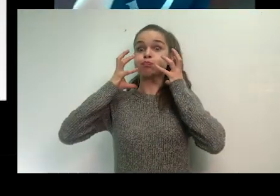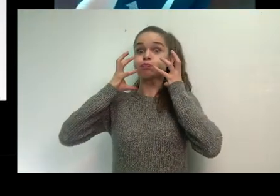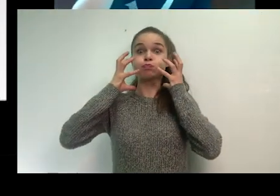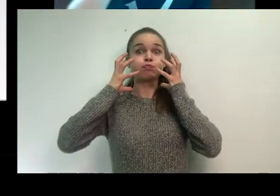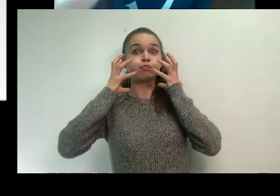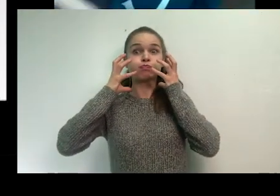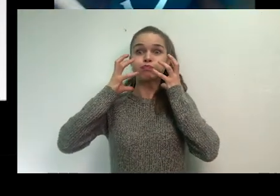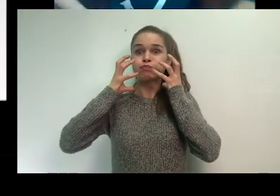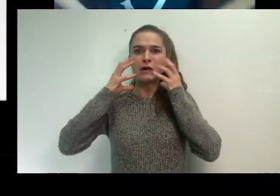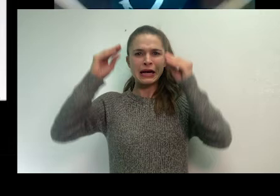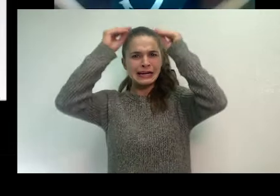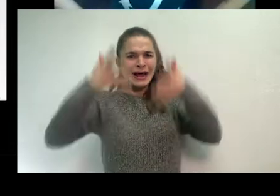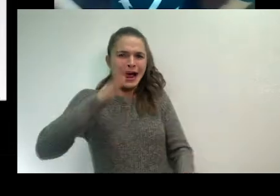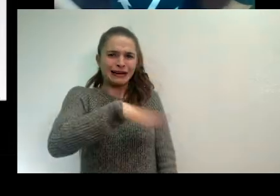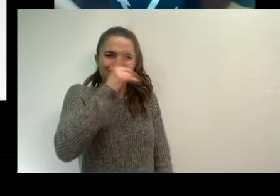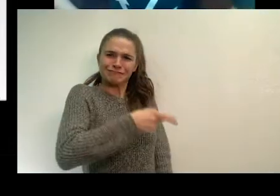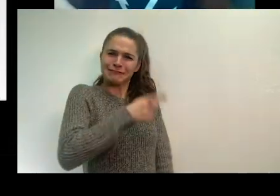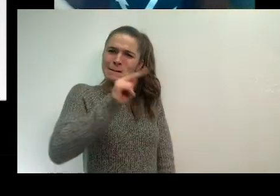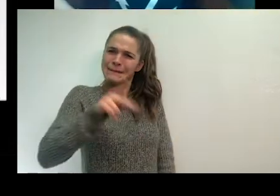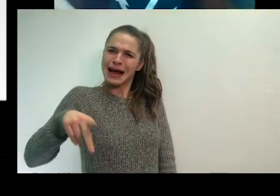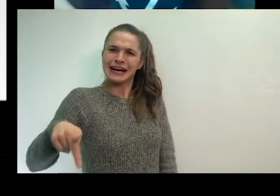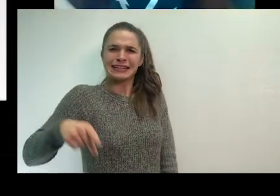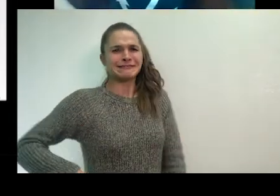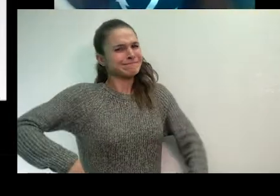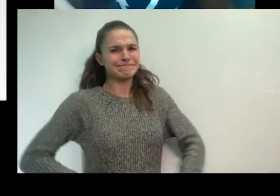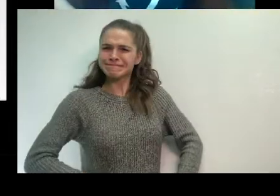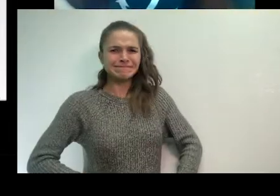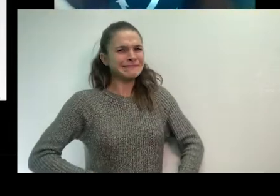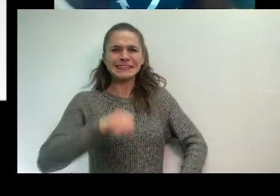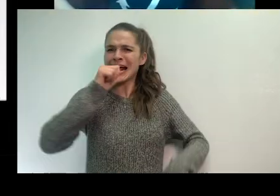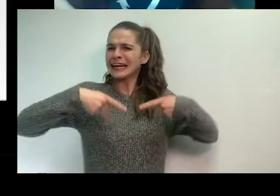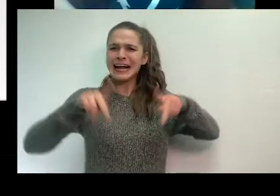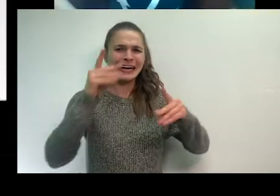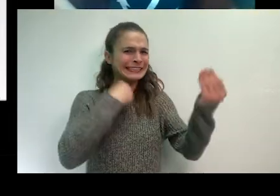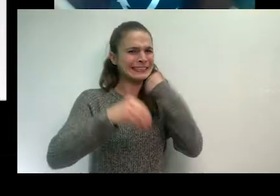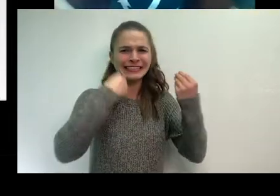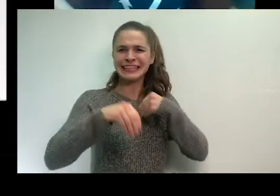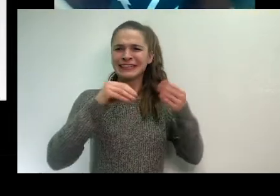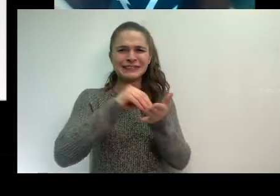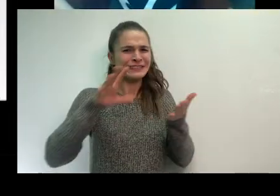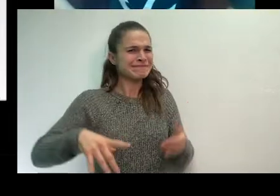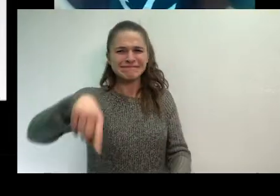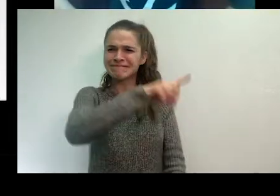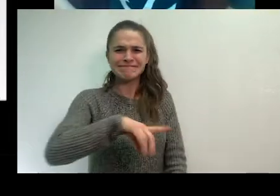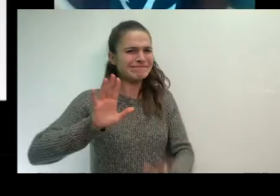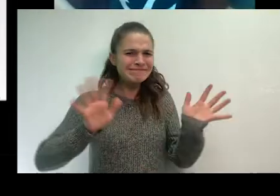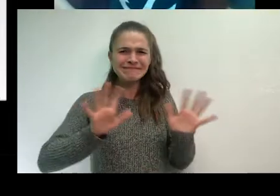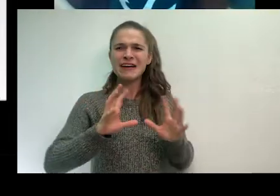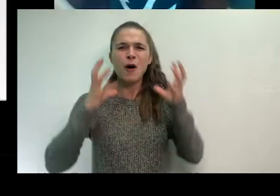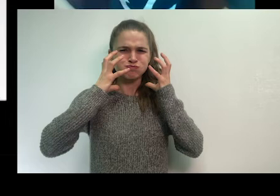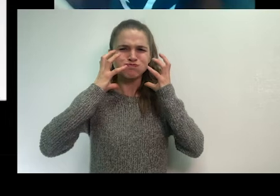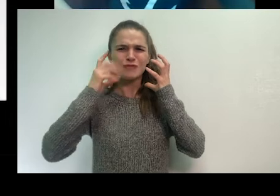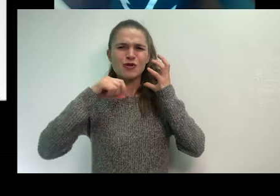Penelope Rex, said Mrs. Noodleman, we don't eat our classmates. Please spit them